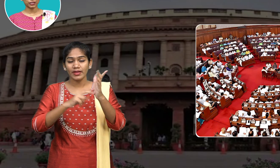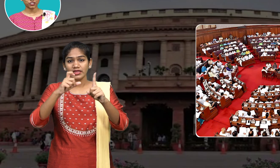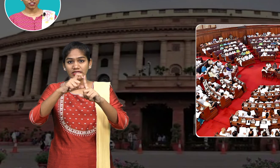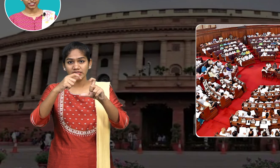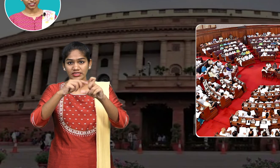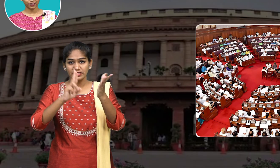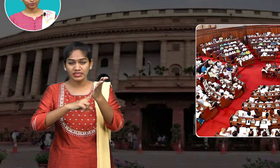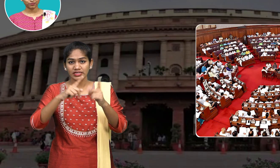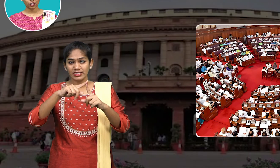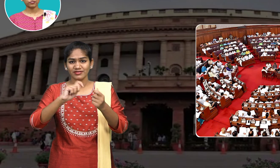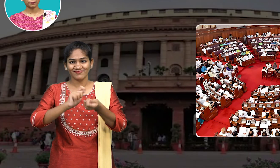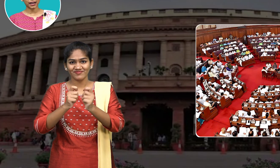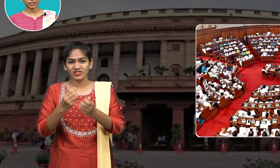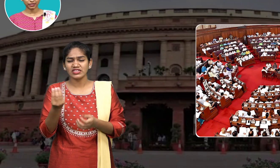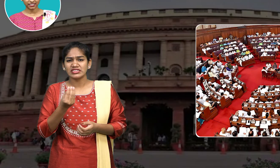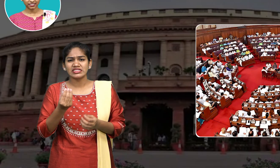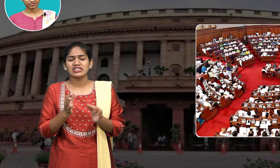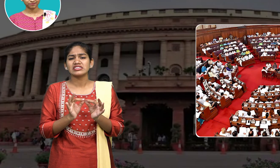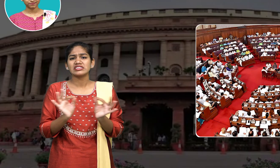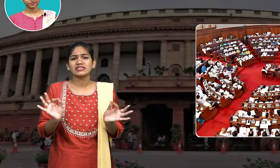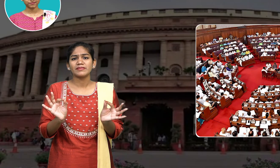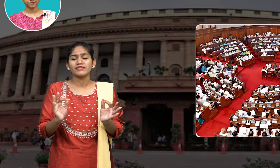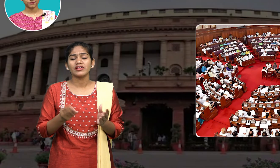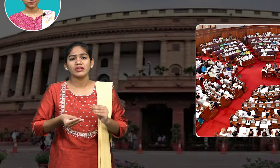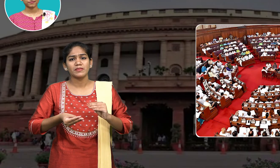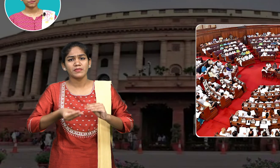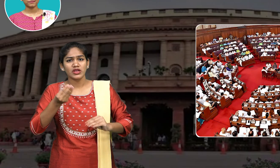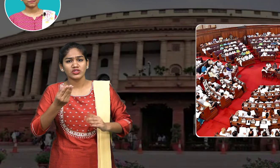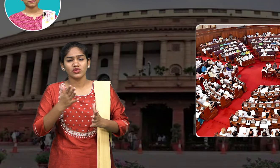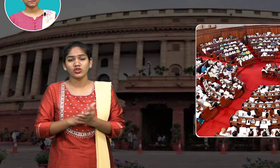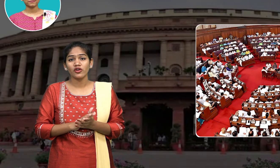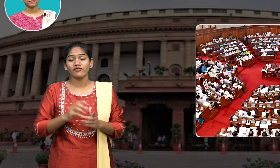simple majority of the Parliament.